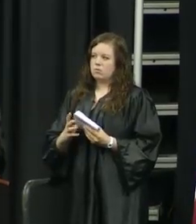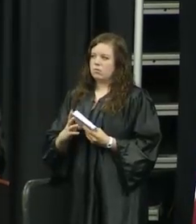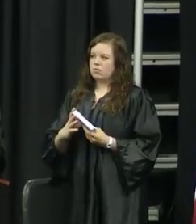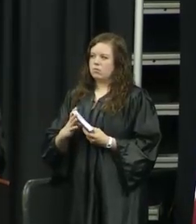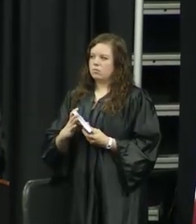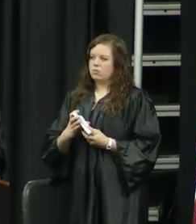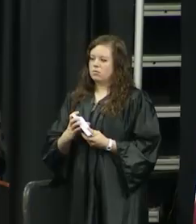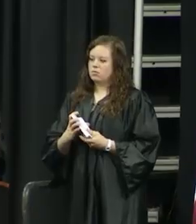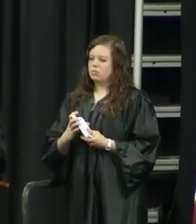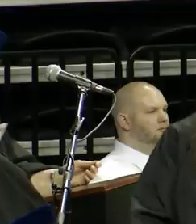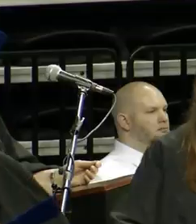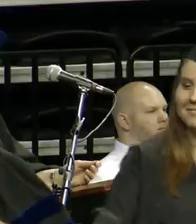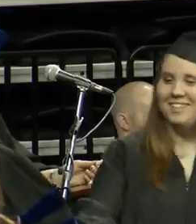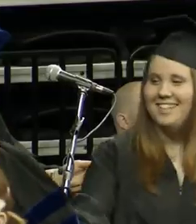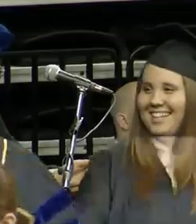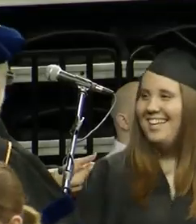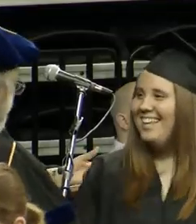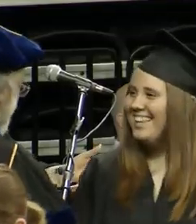Linnea Quick.